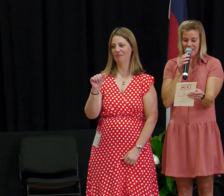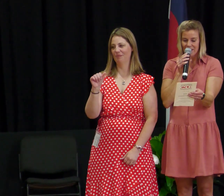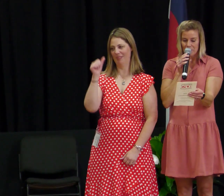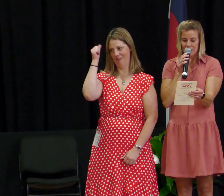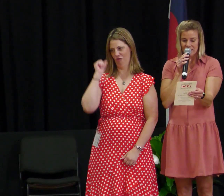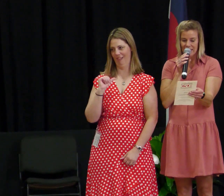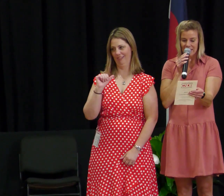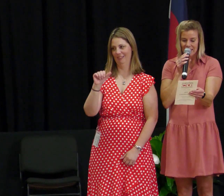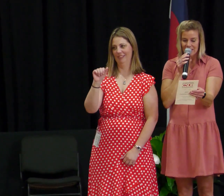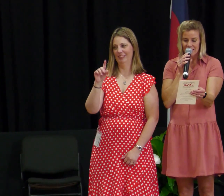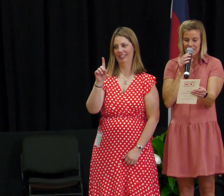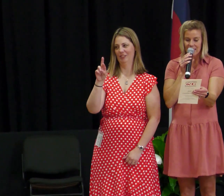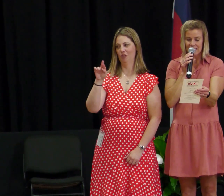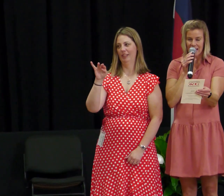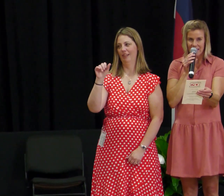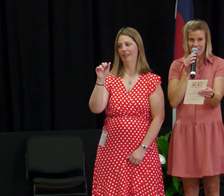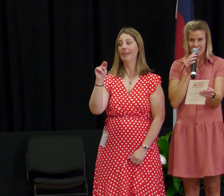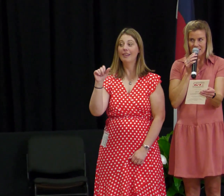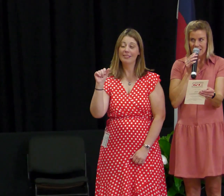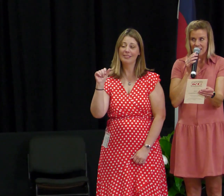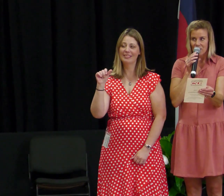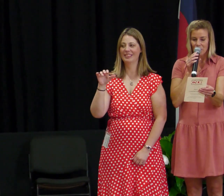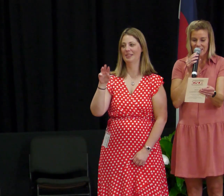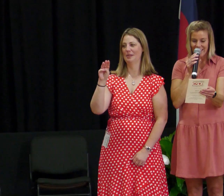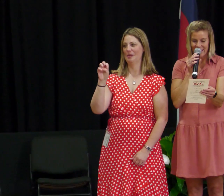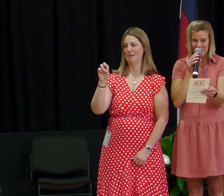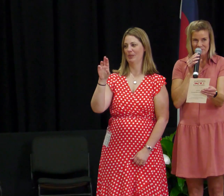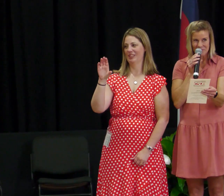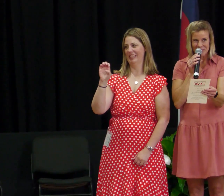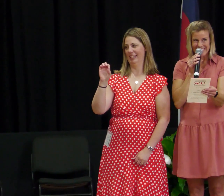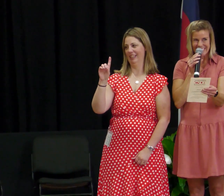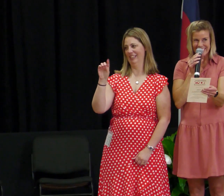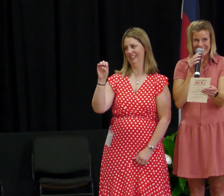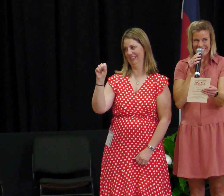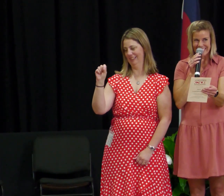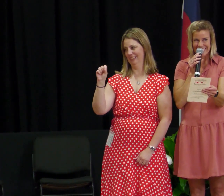Adriana Mercedes Isais Greeley